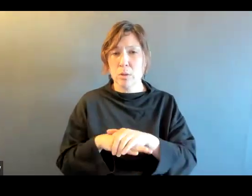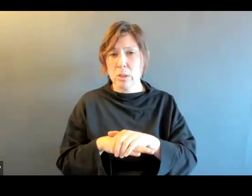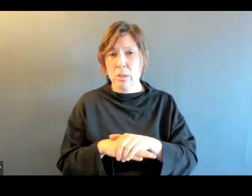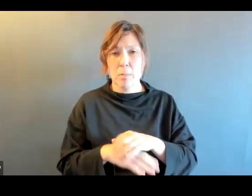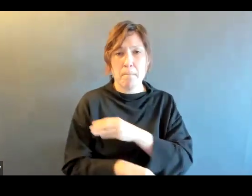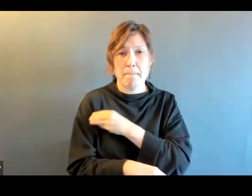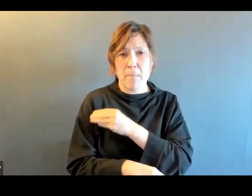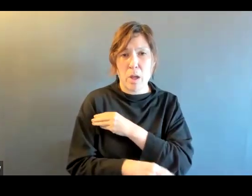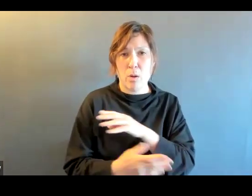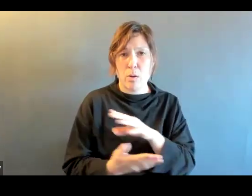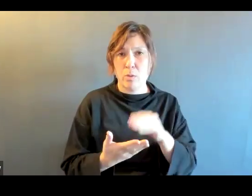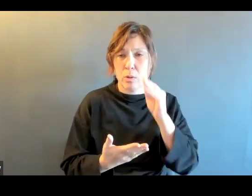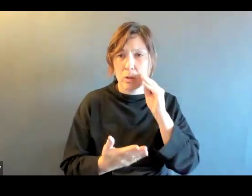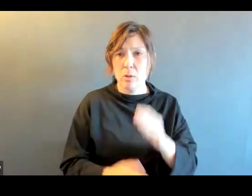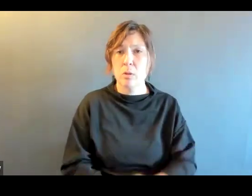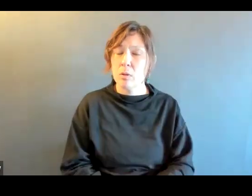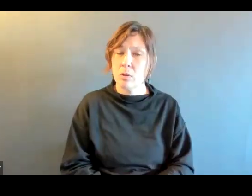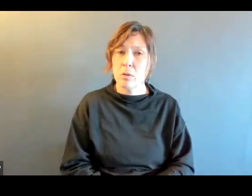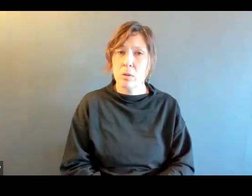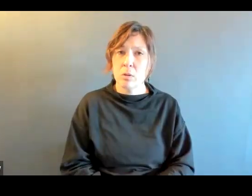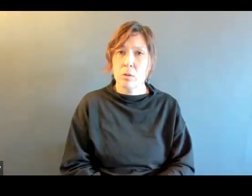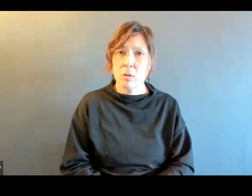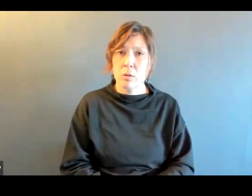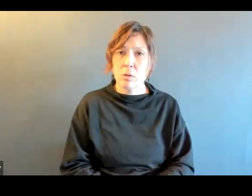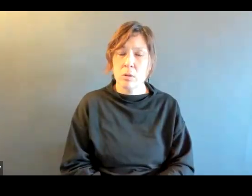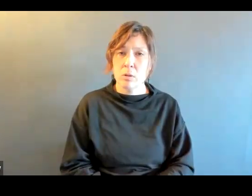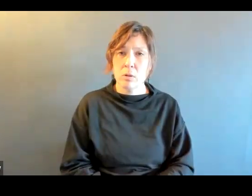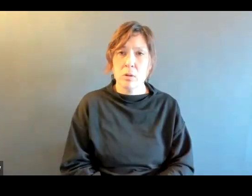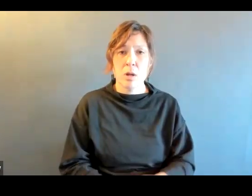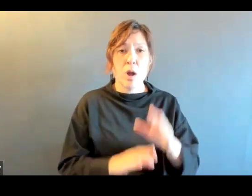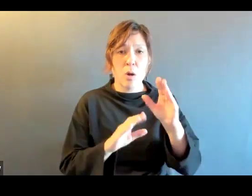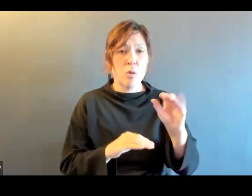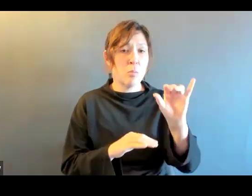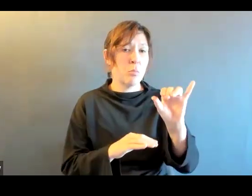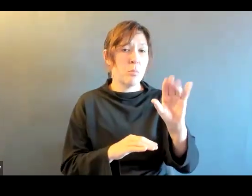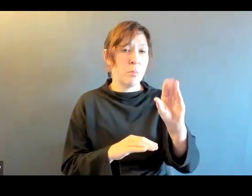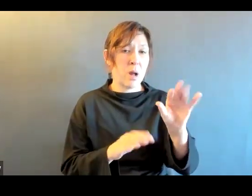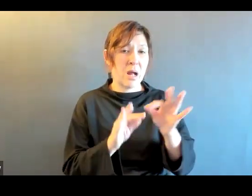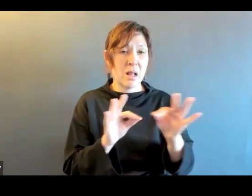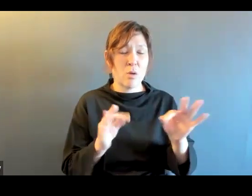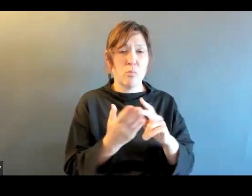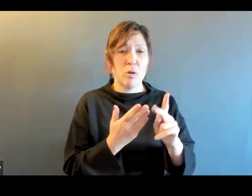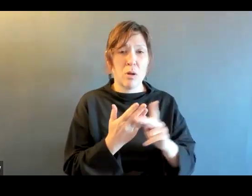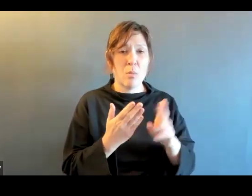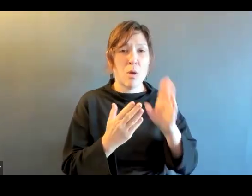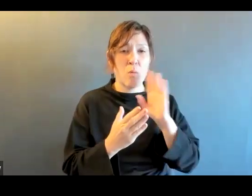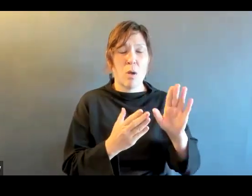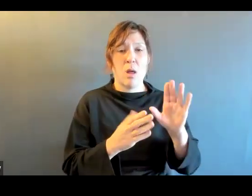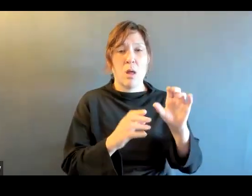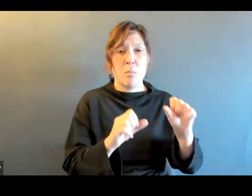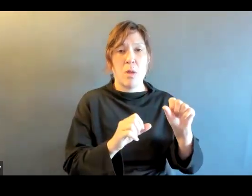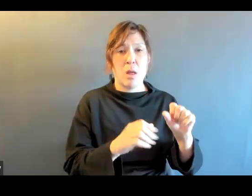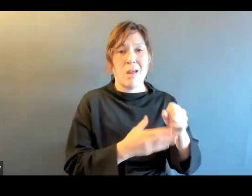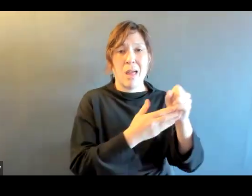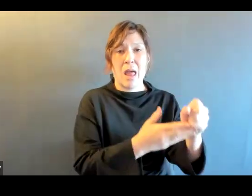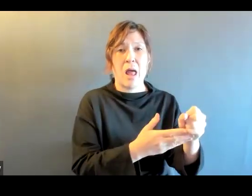program at our school can help kids like me to keep Mandarin while we learn more